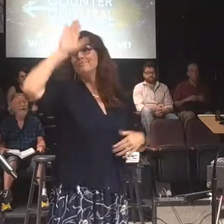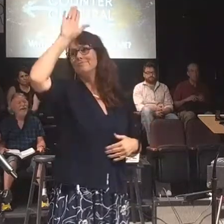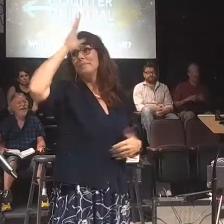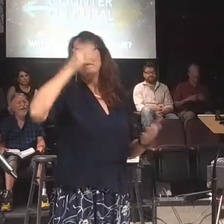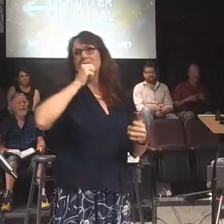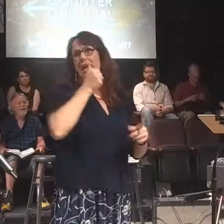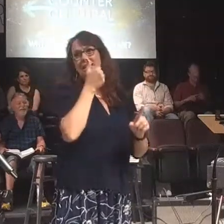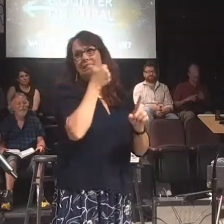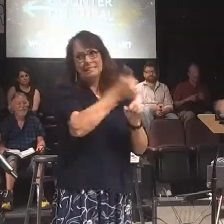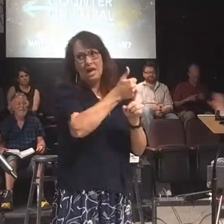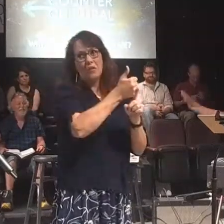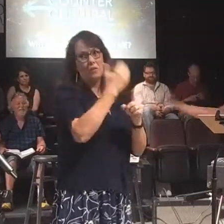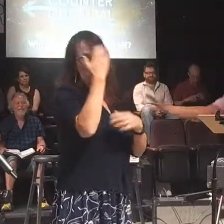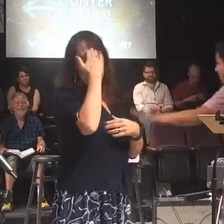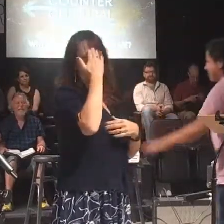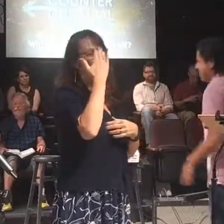So